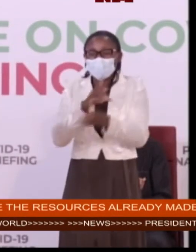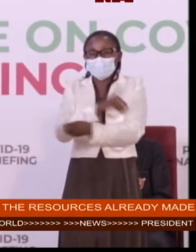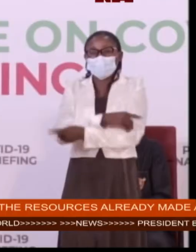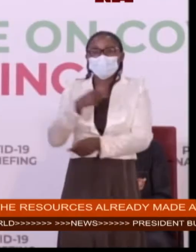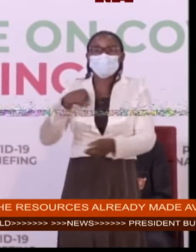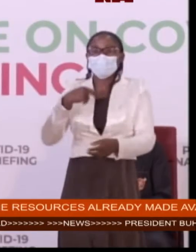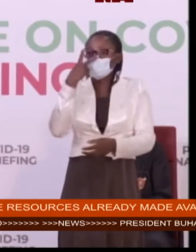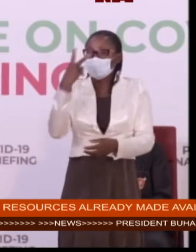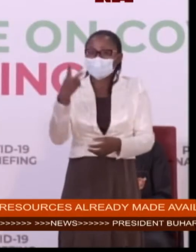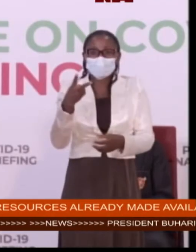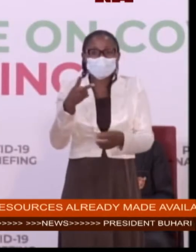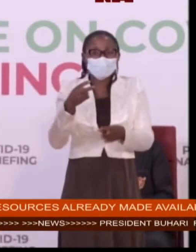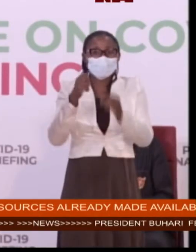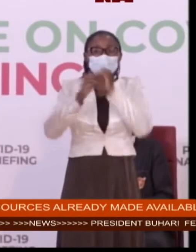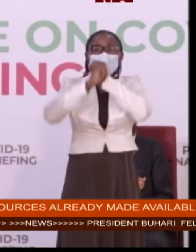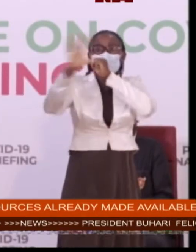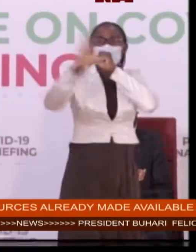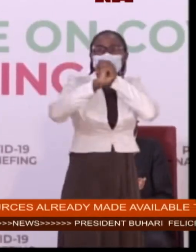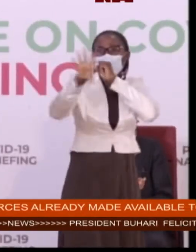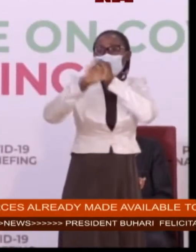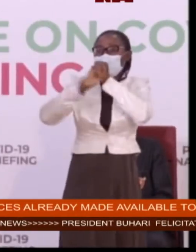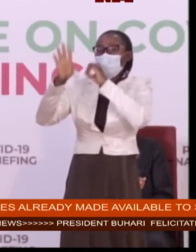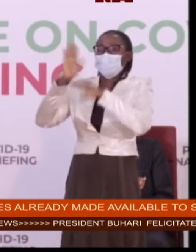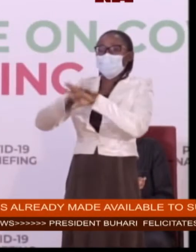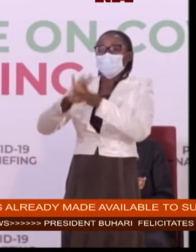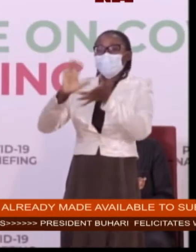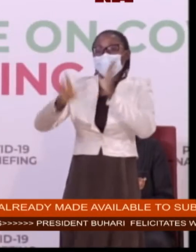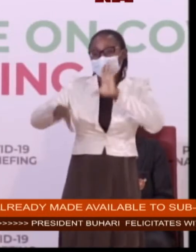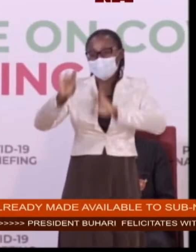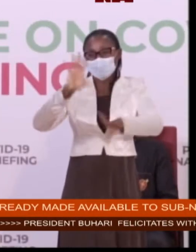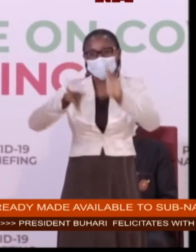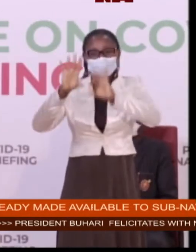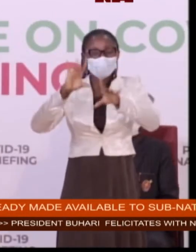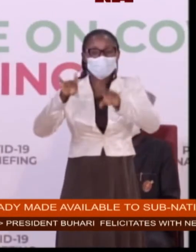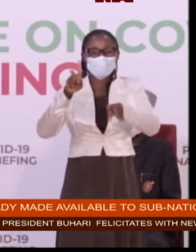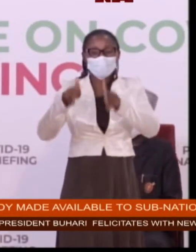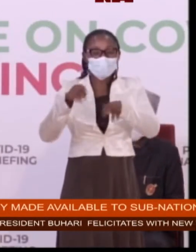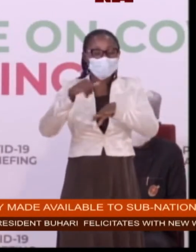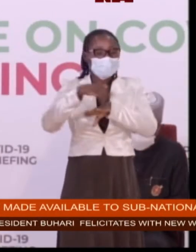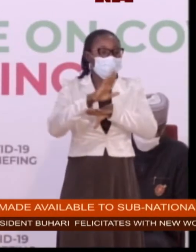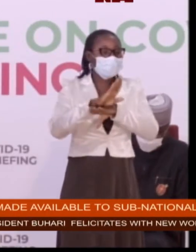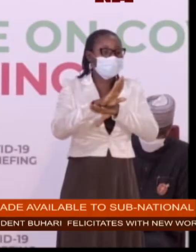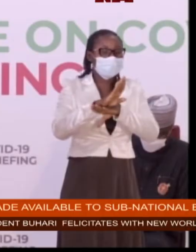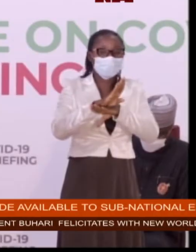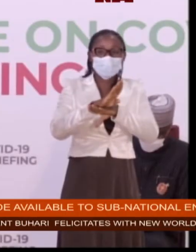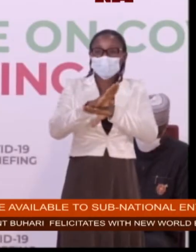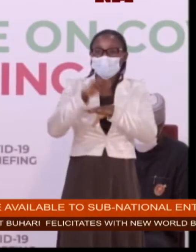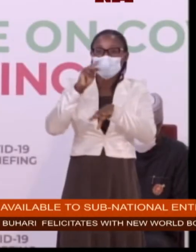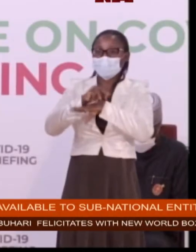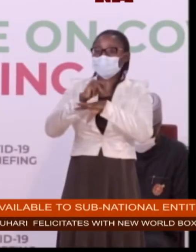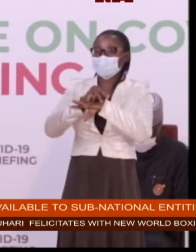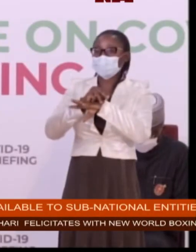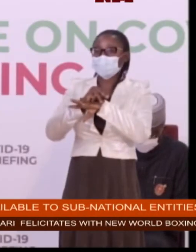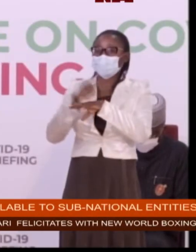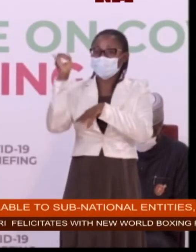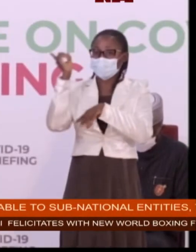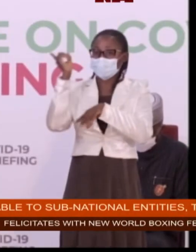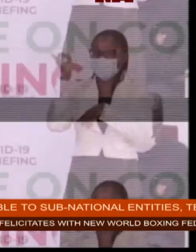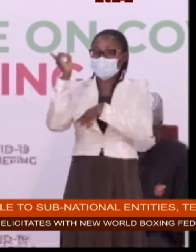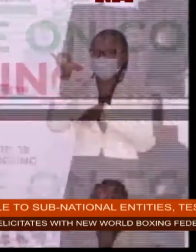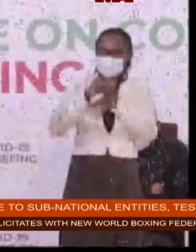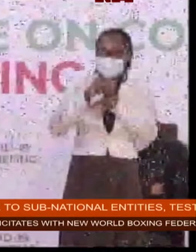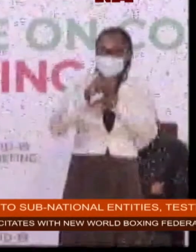receive broadcast messages on WhatsApp, people sending forth messages that